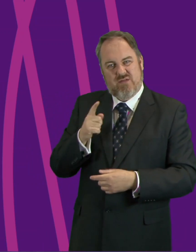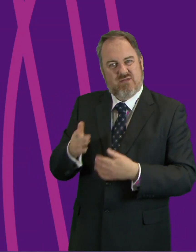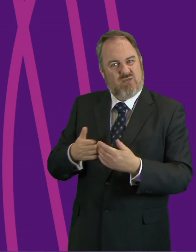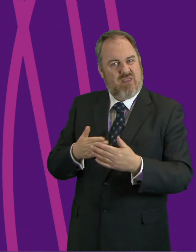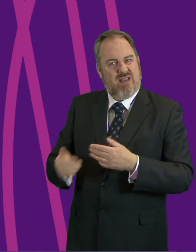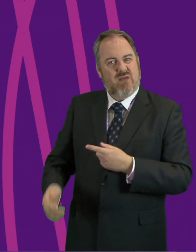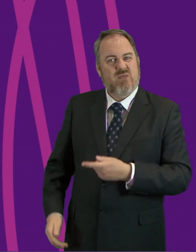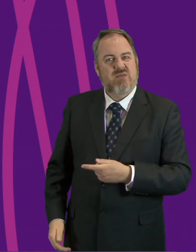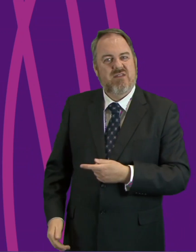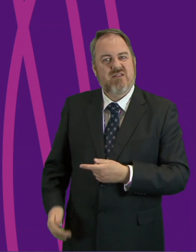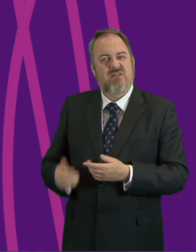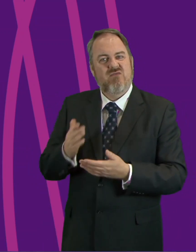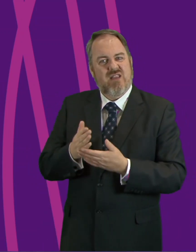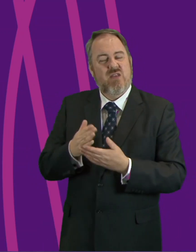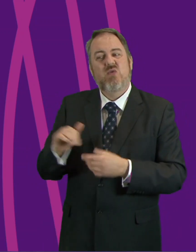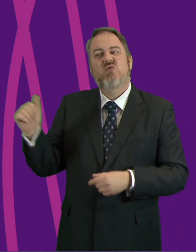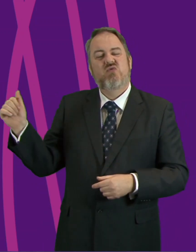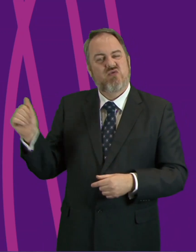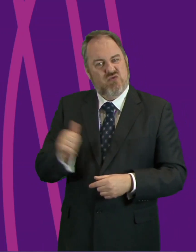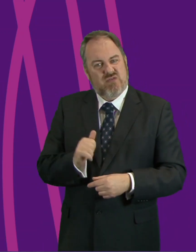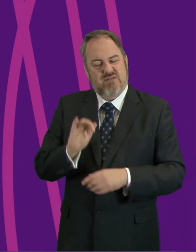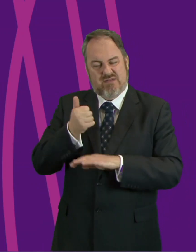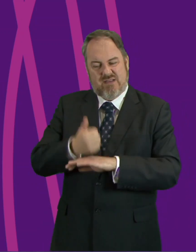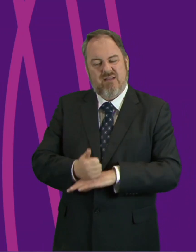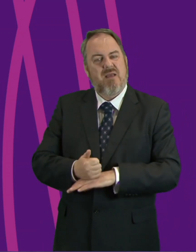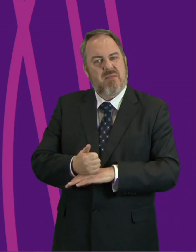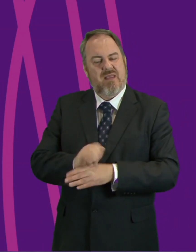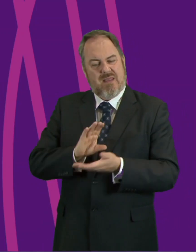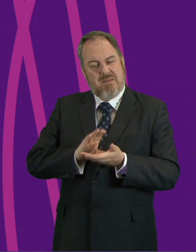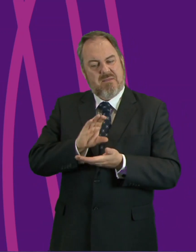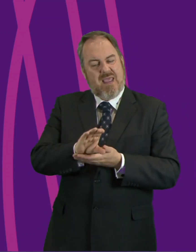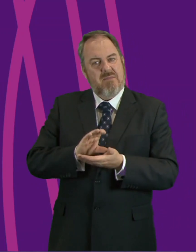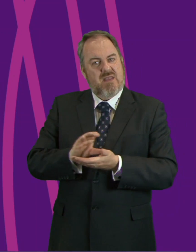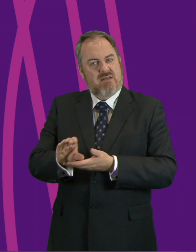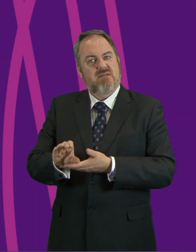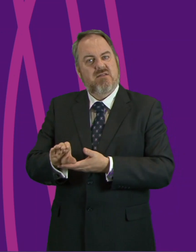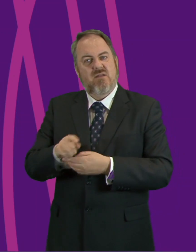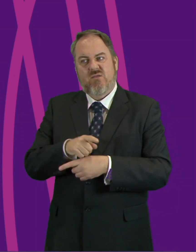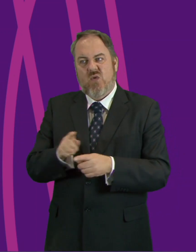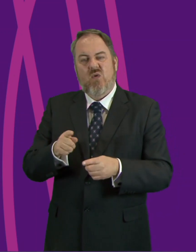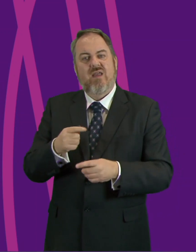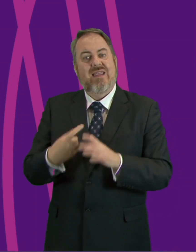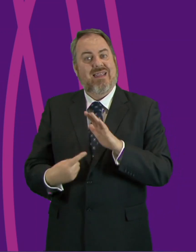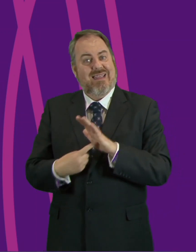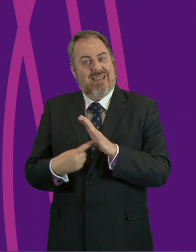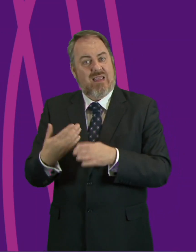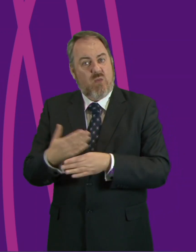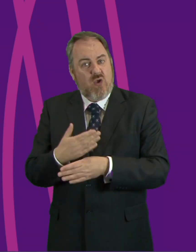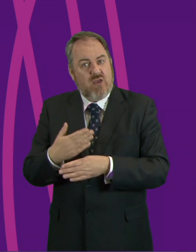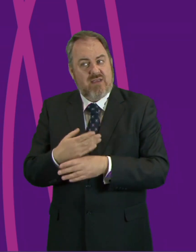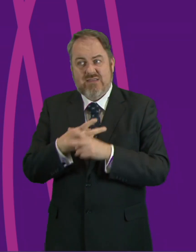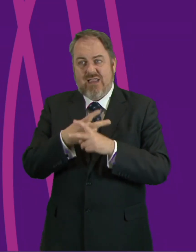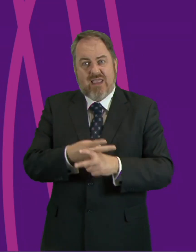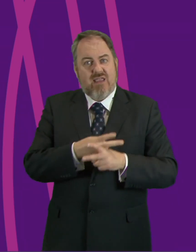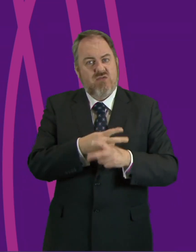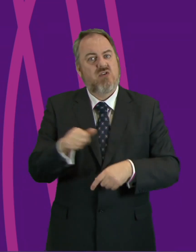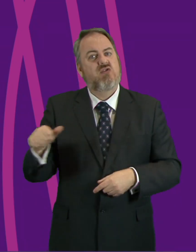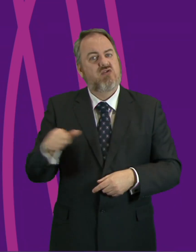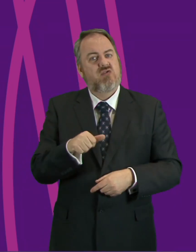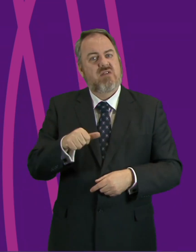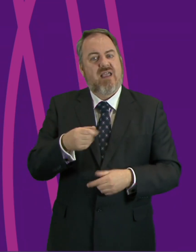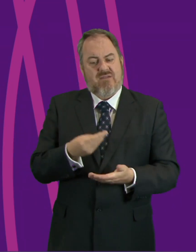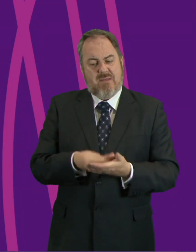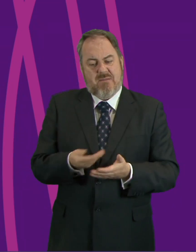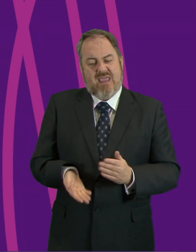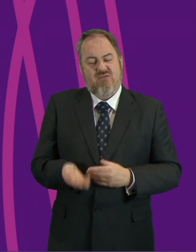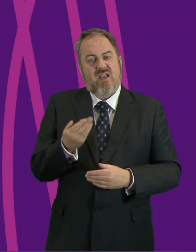something the First Minister should put right. And the Scottish TUC has called for all key workers, including care workers, to receive a pay rise